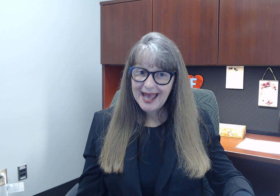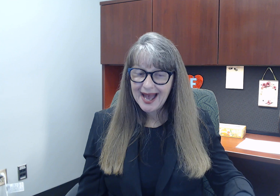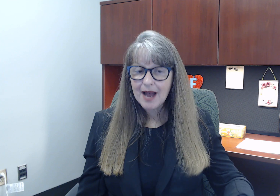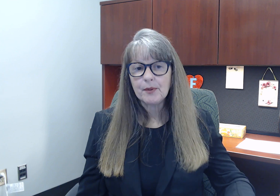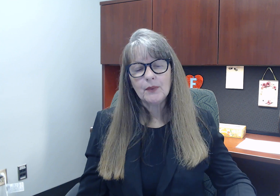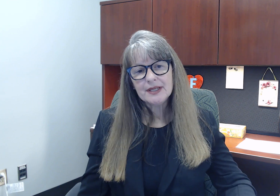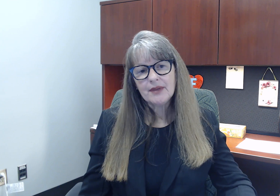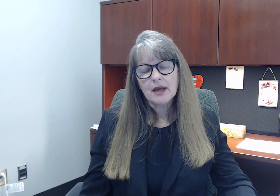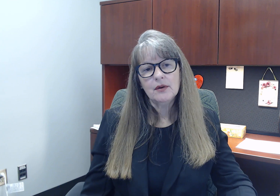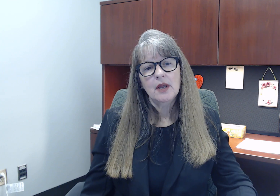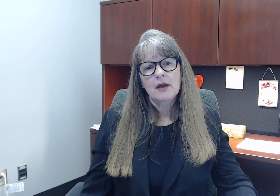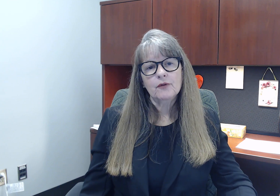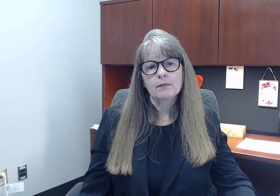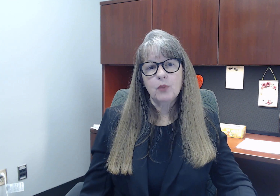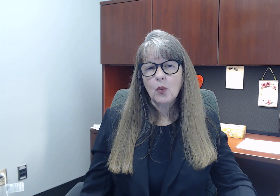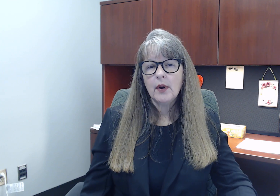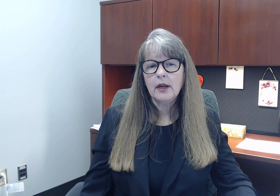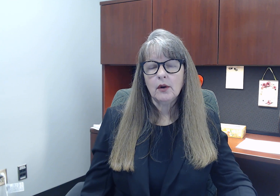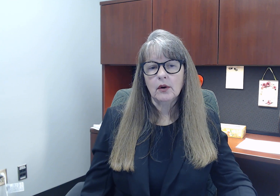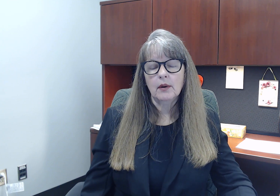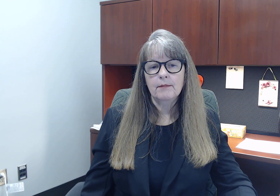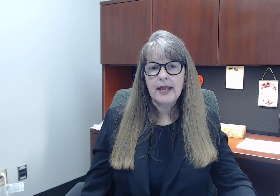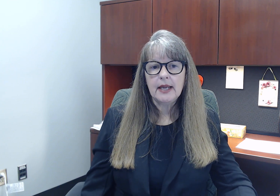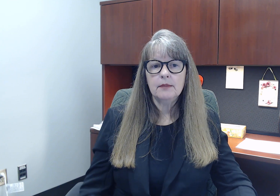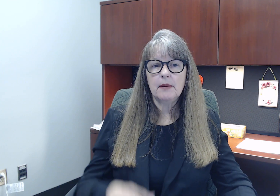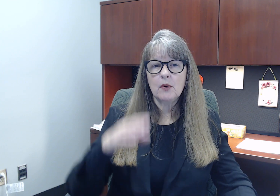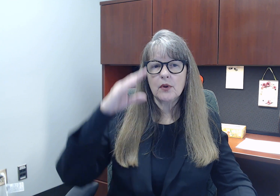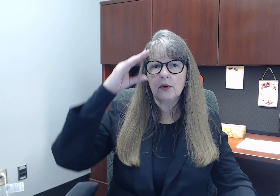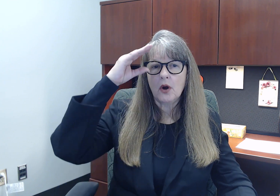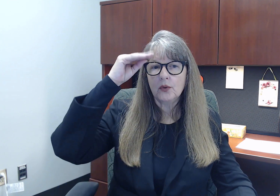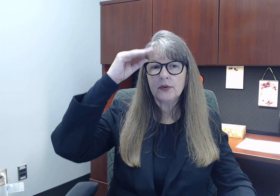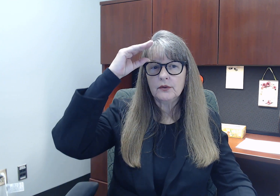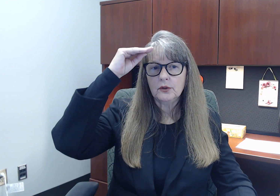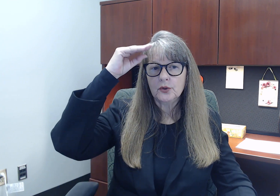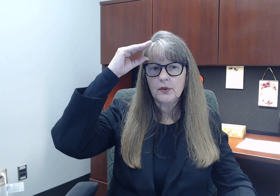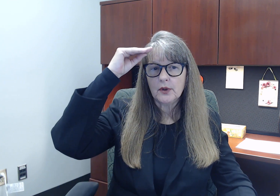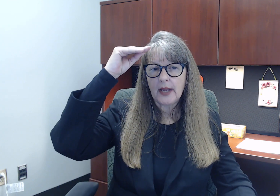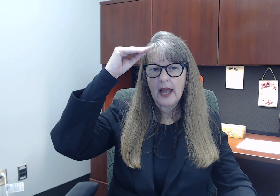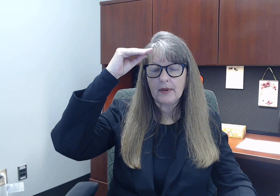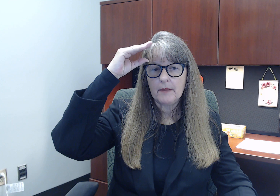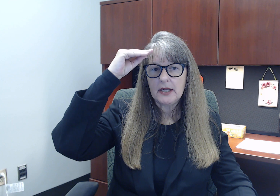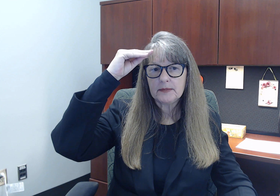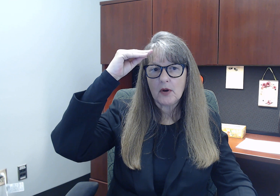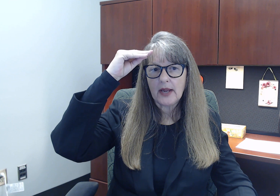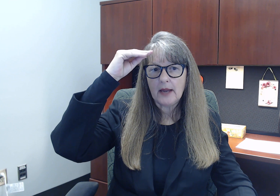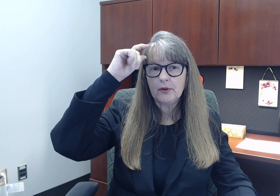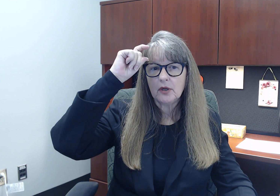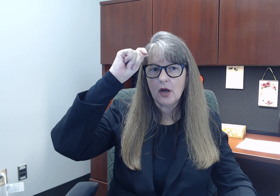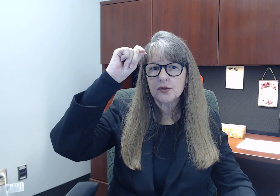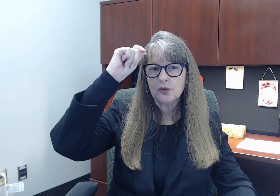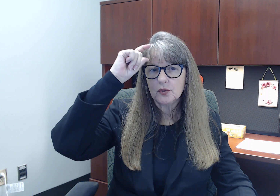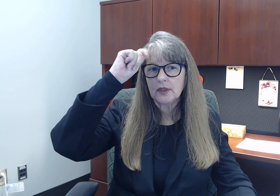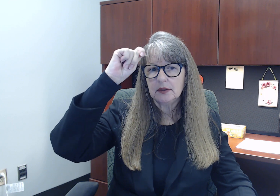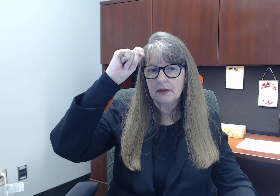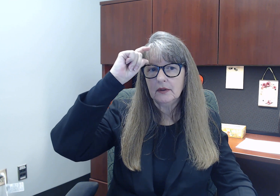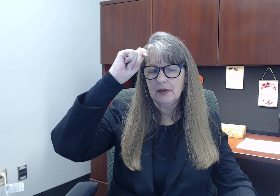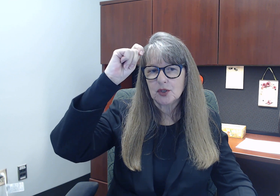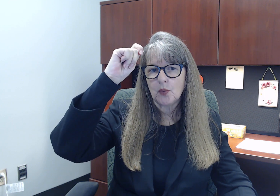Cap, we did that for boy or man. Remember, they're doing their cap like a baseball cap. You could also do it this way, like